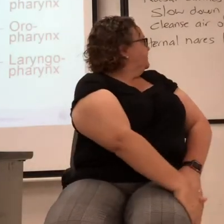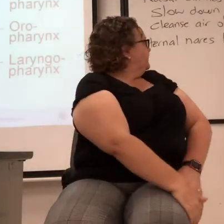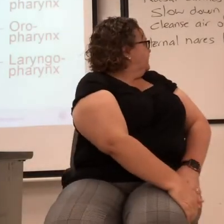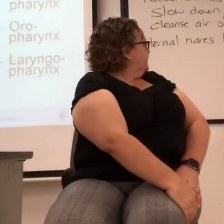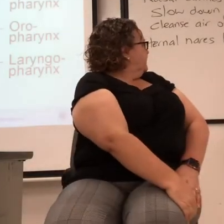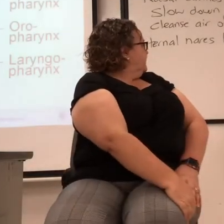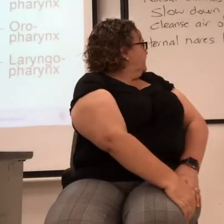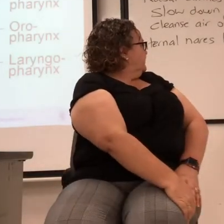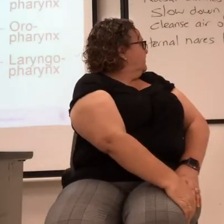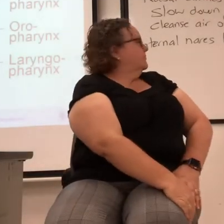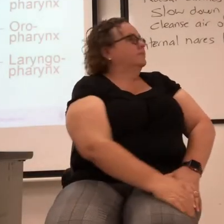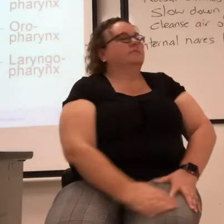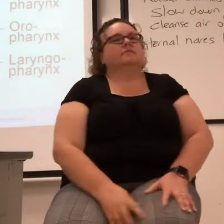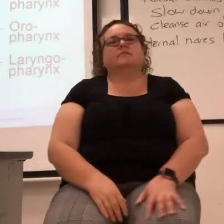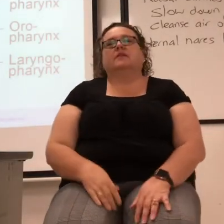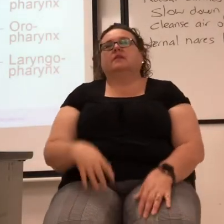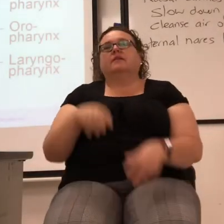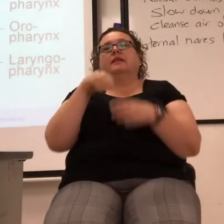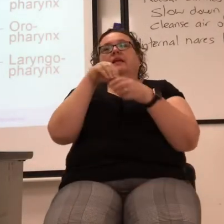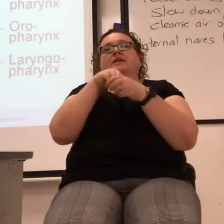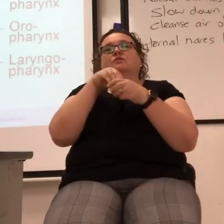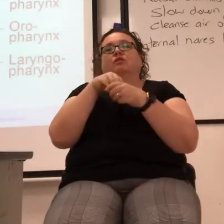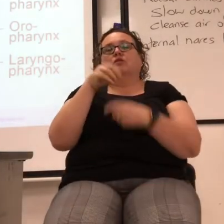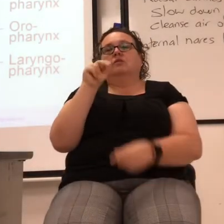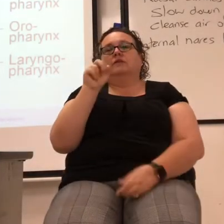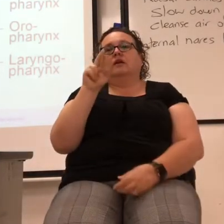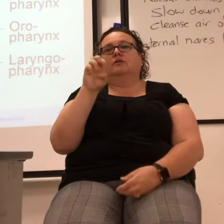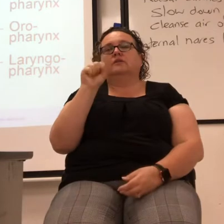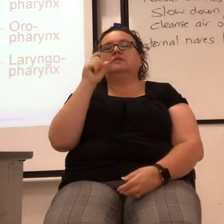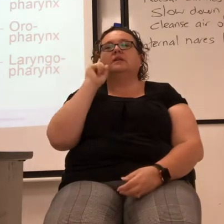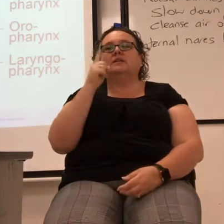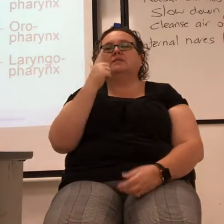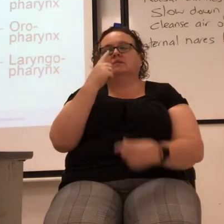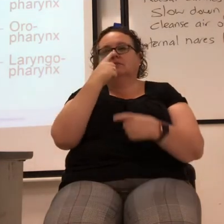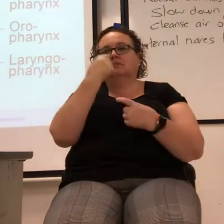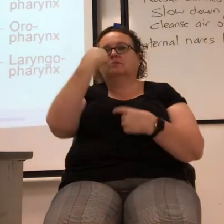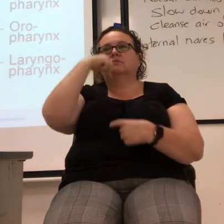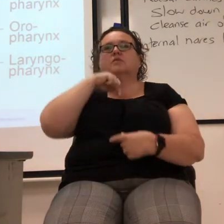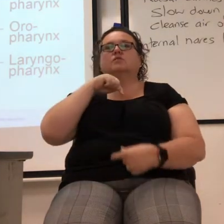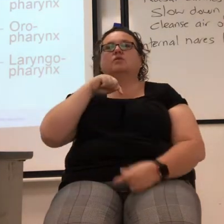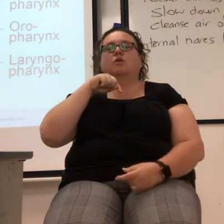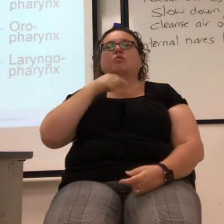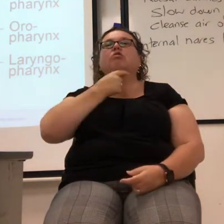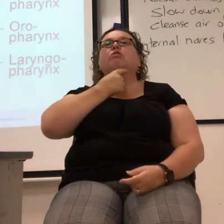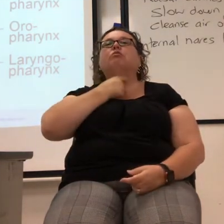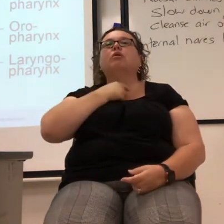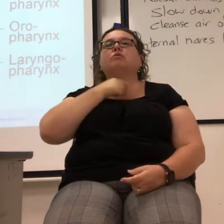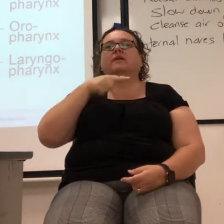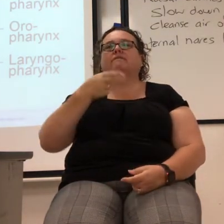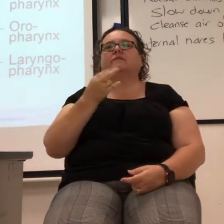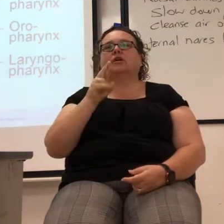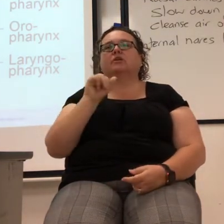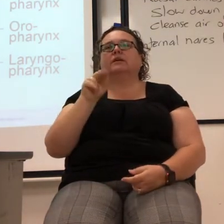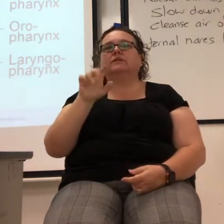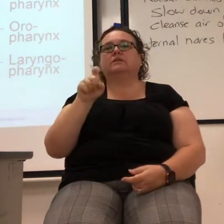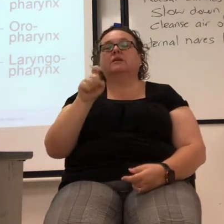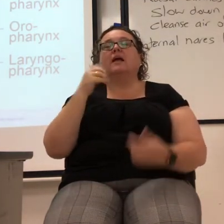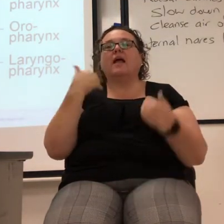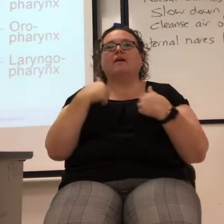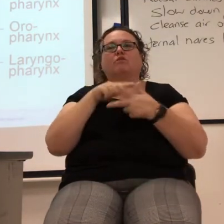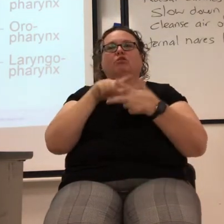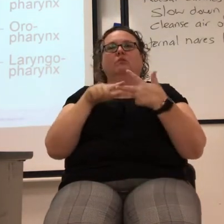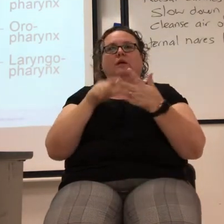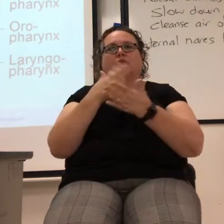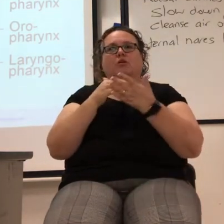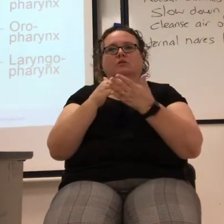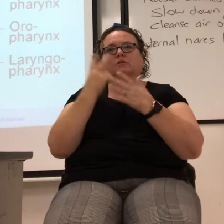So all right, the internal nares leads to the throat or pharynx, which is divided into three parts, as you can see on this slide.